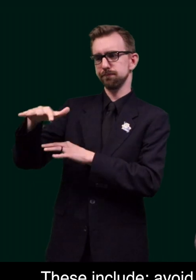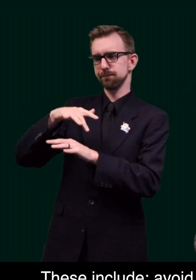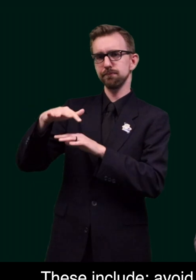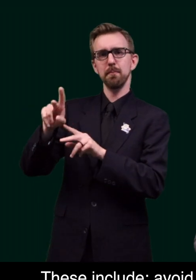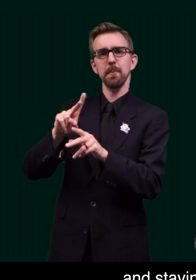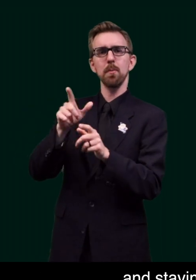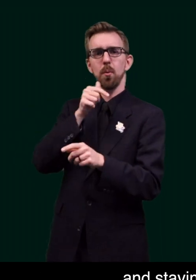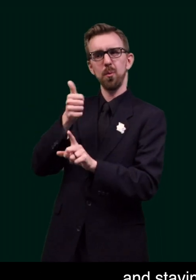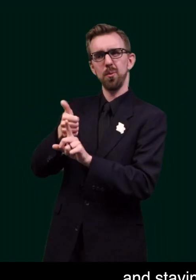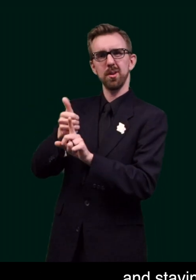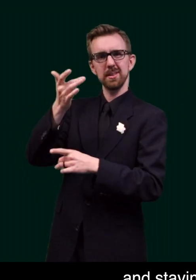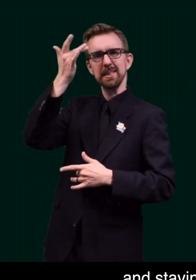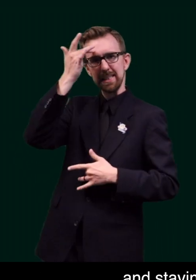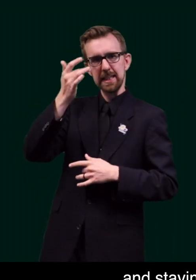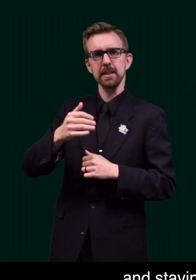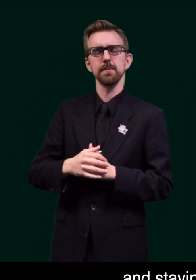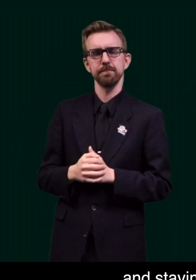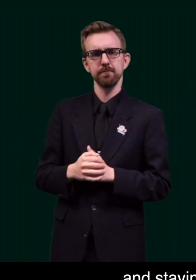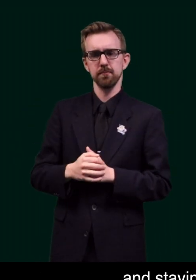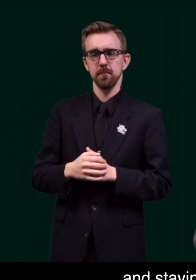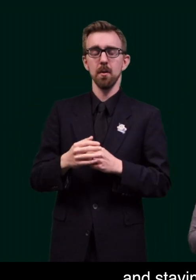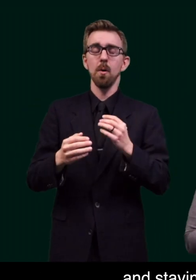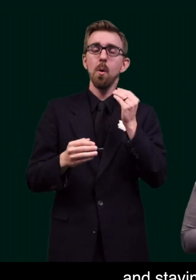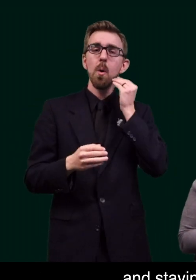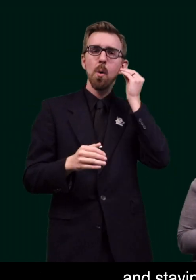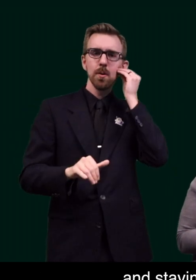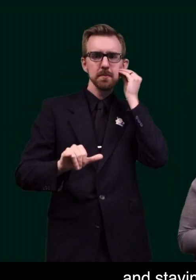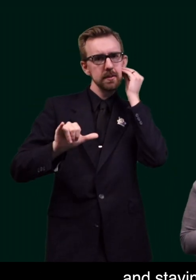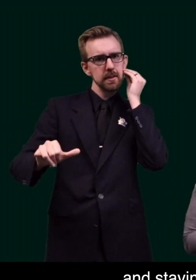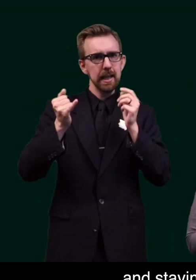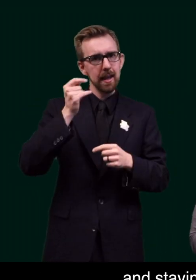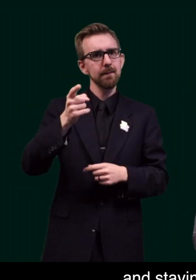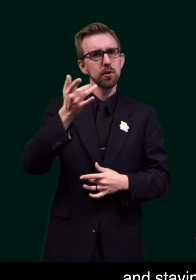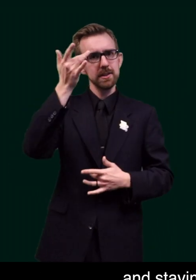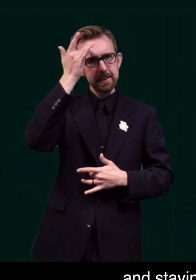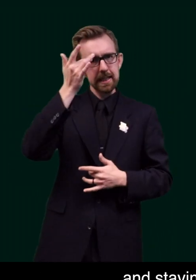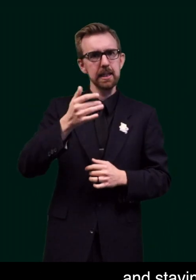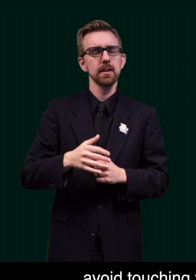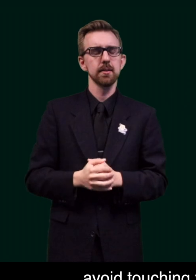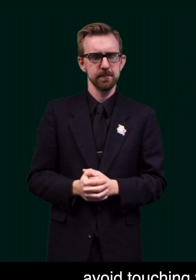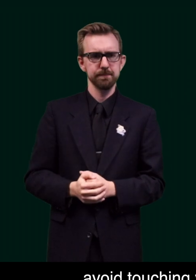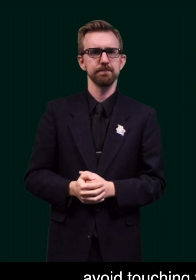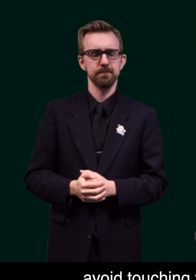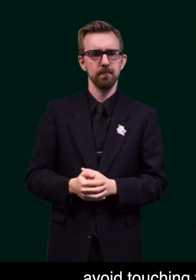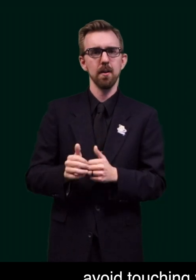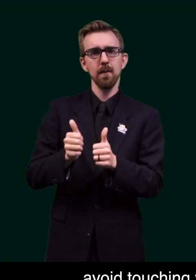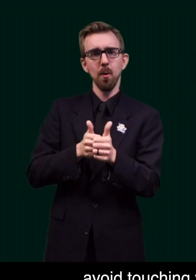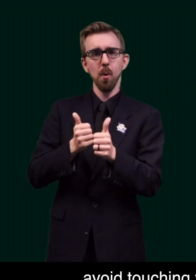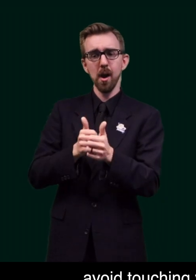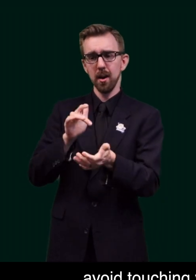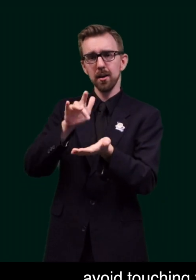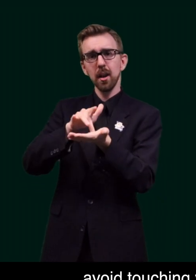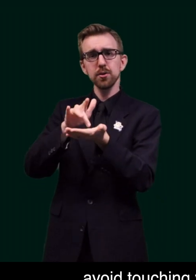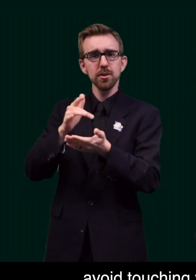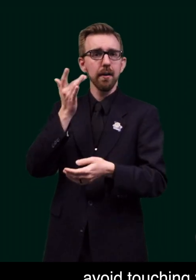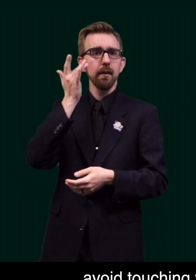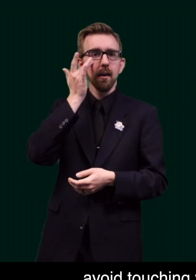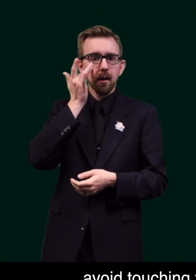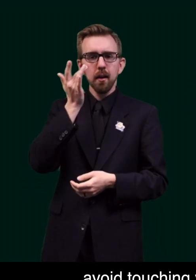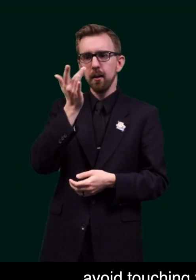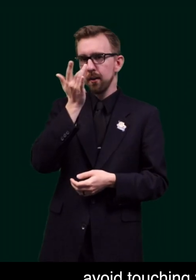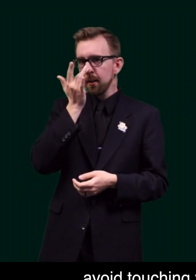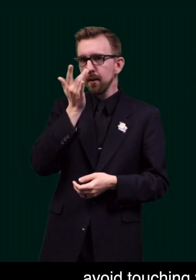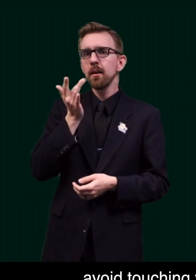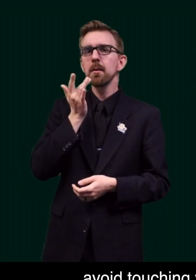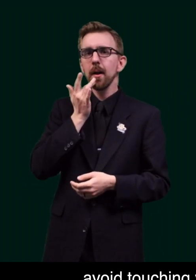who are sick, staying home if you are sick, avoid touching your eyes, nose, and